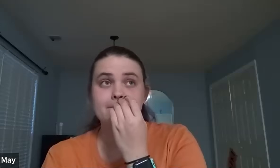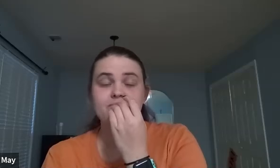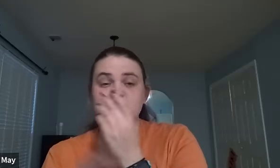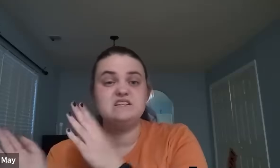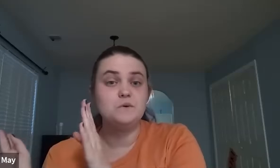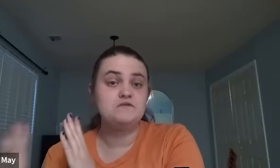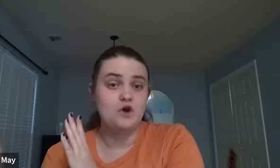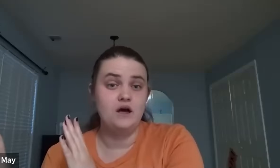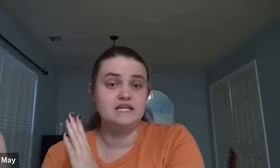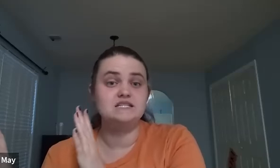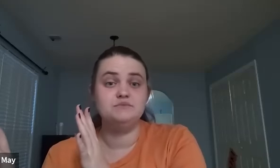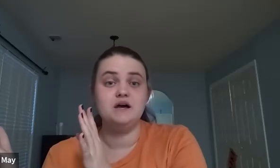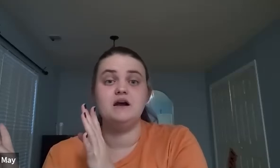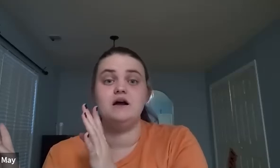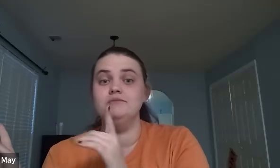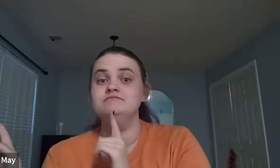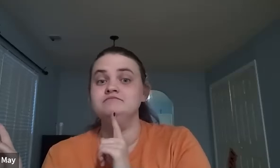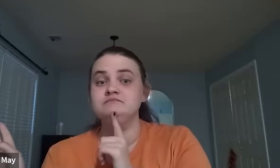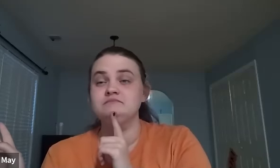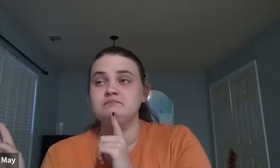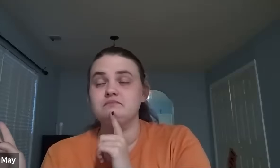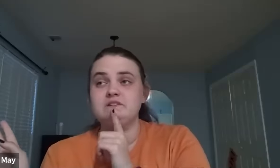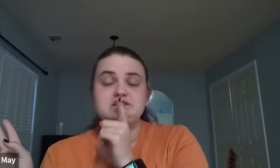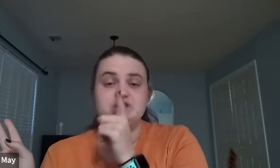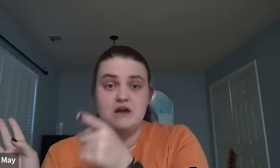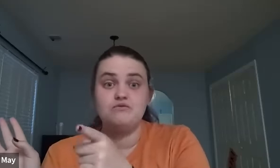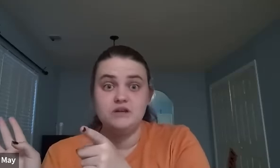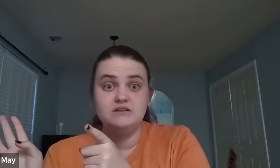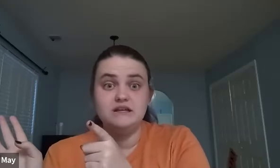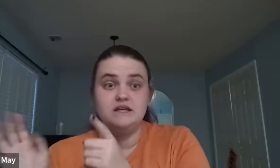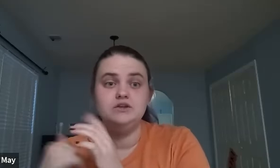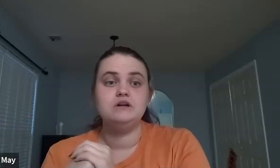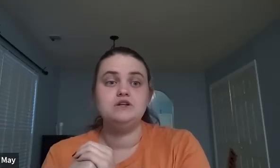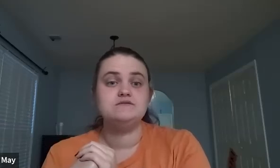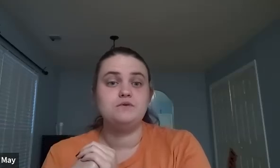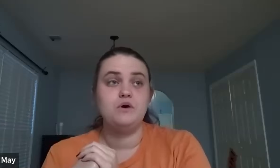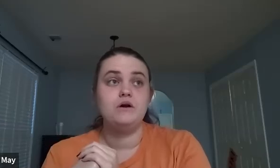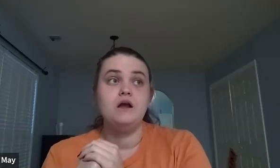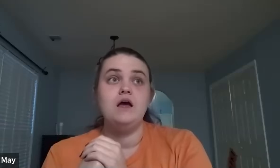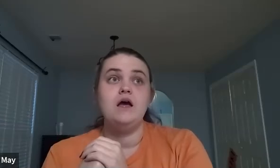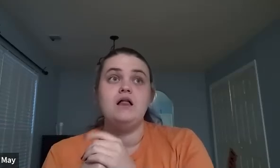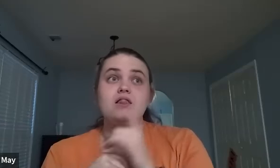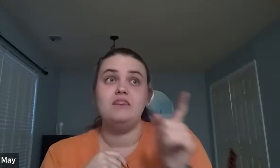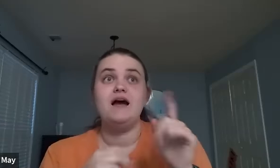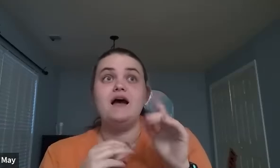There's a different one for honest, but this is that really, you can use it for